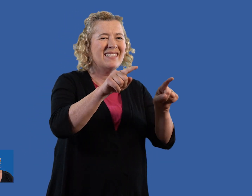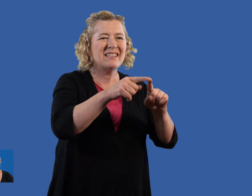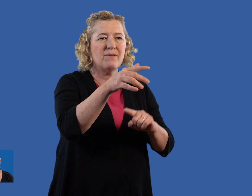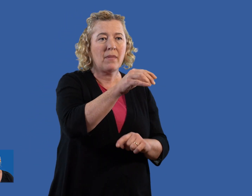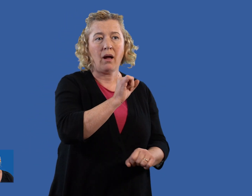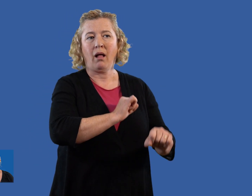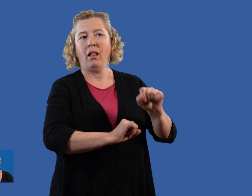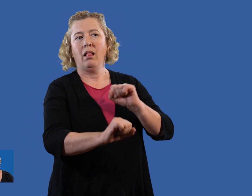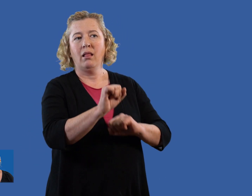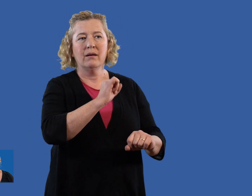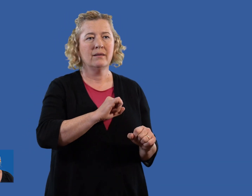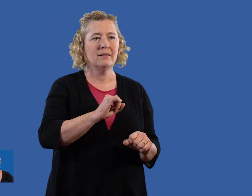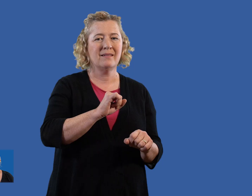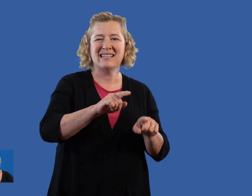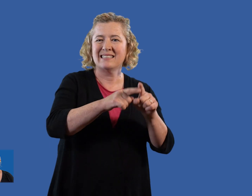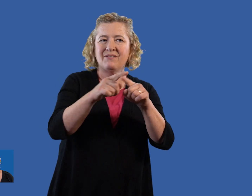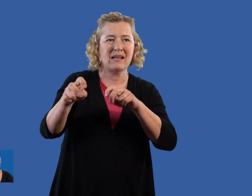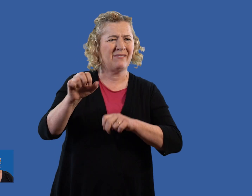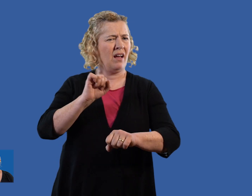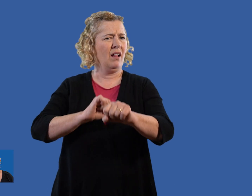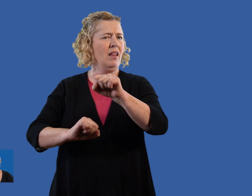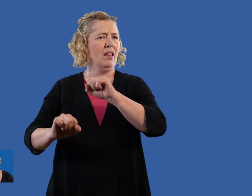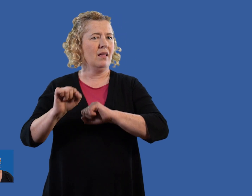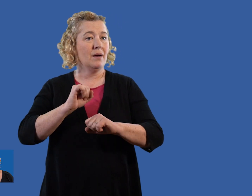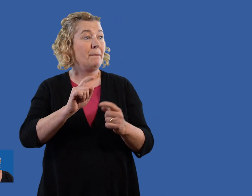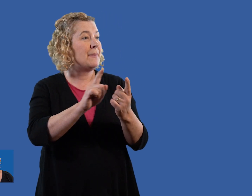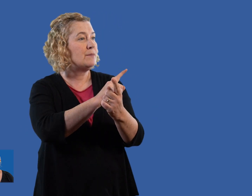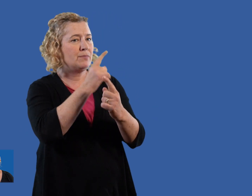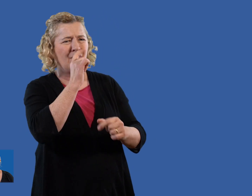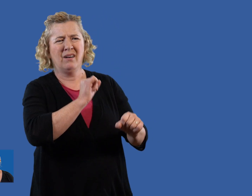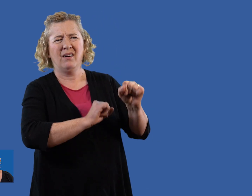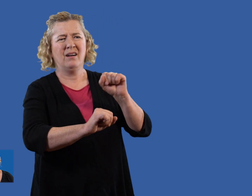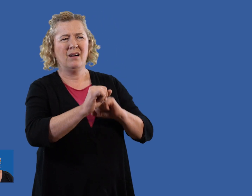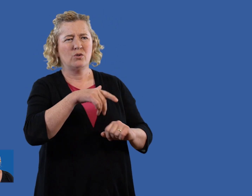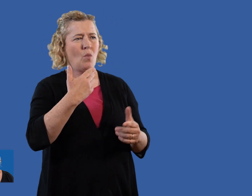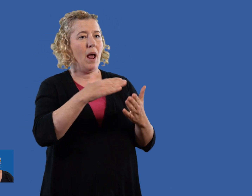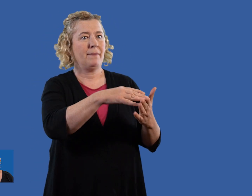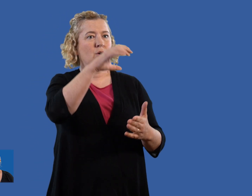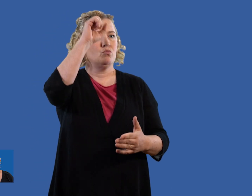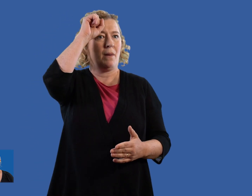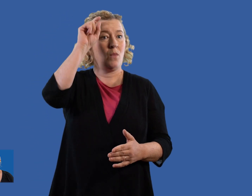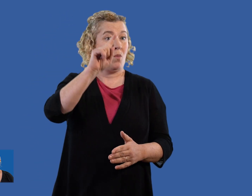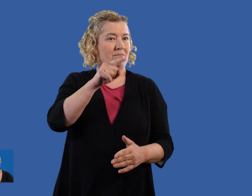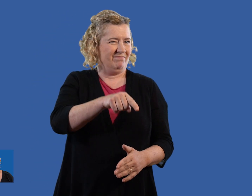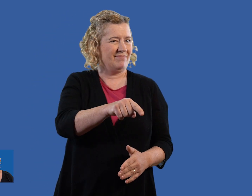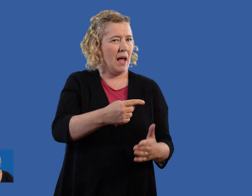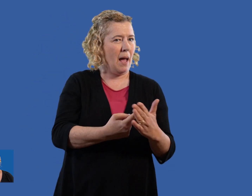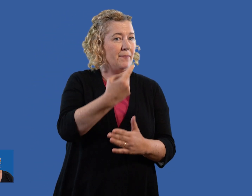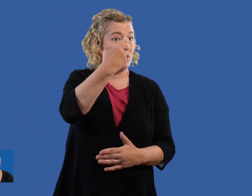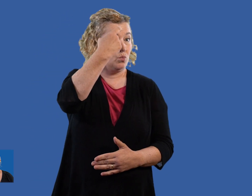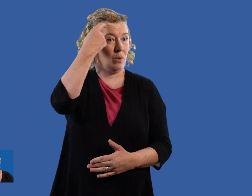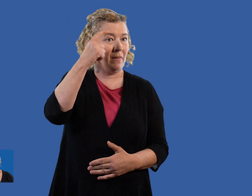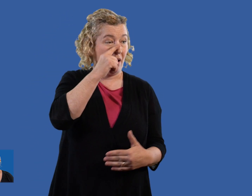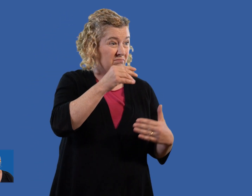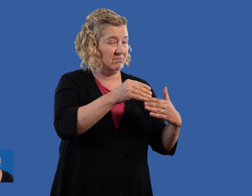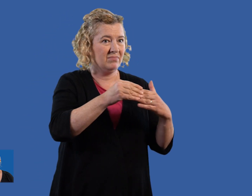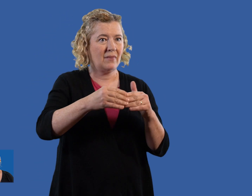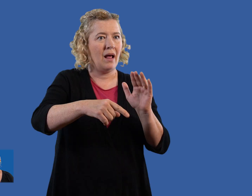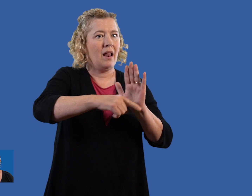to places or do activities or meet people that remind them of the traumatic event. And this can lead to negative